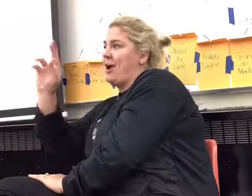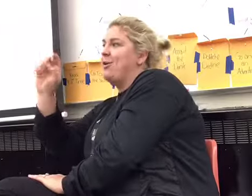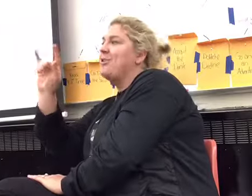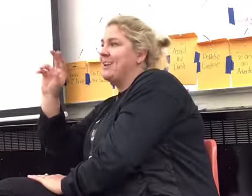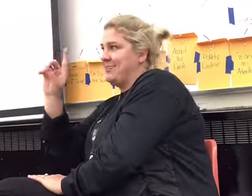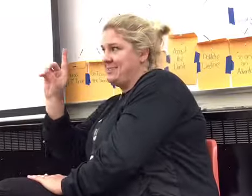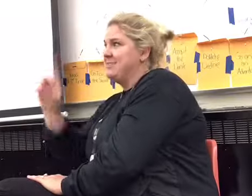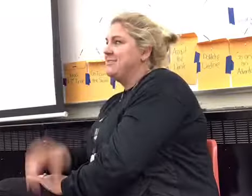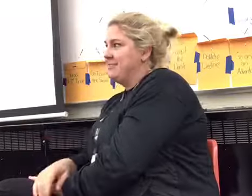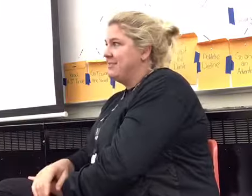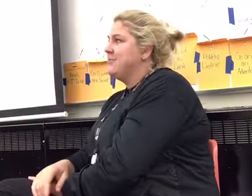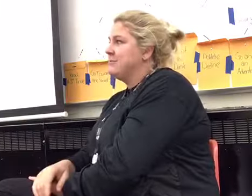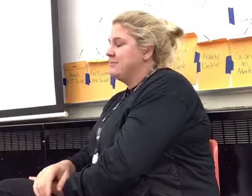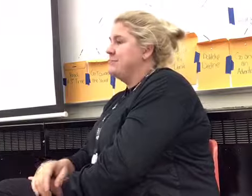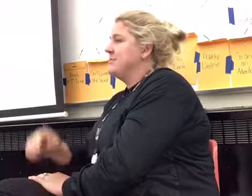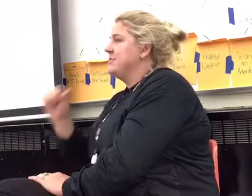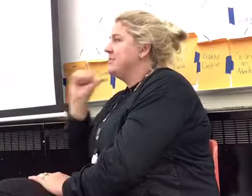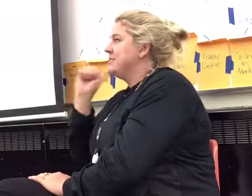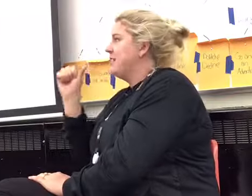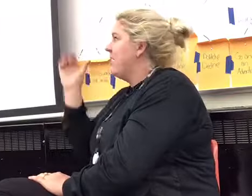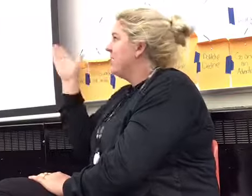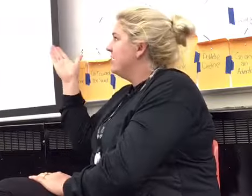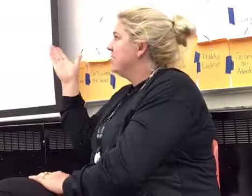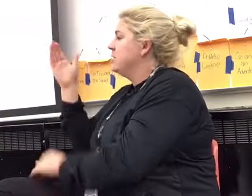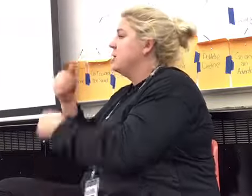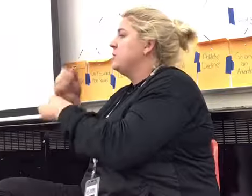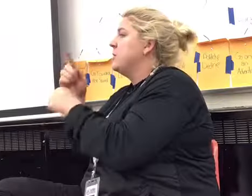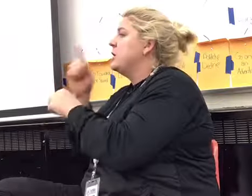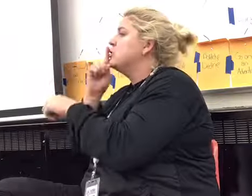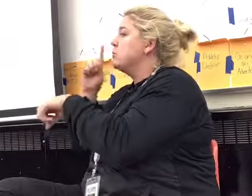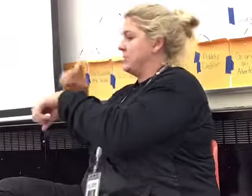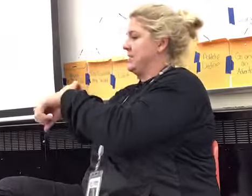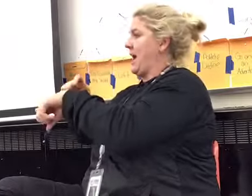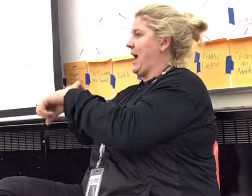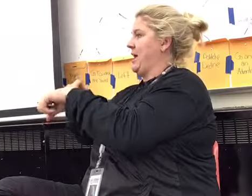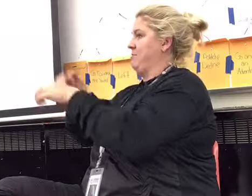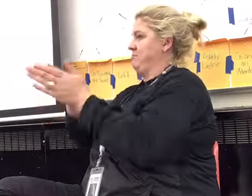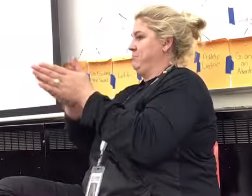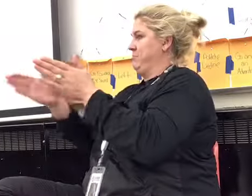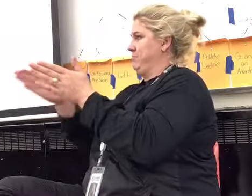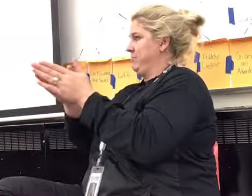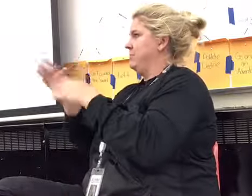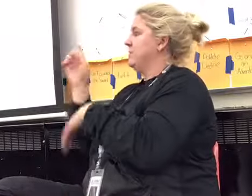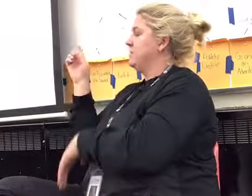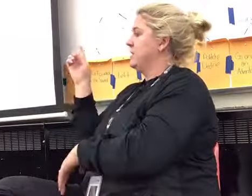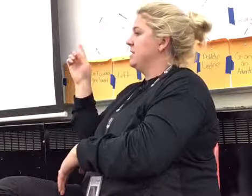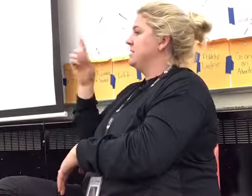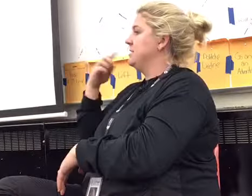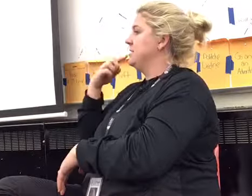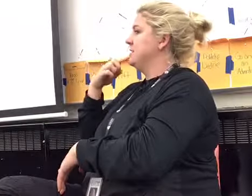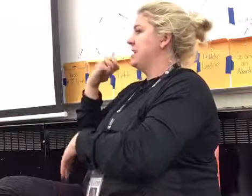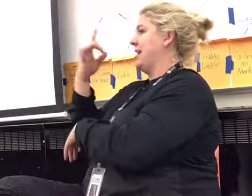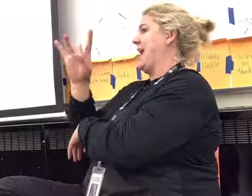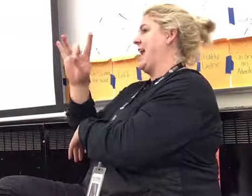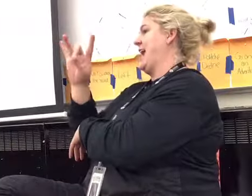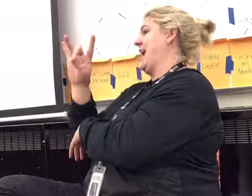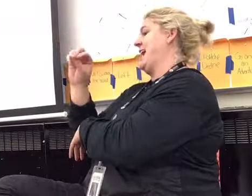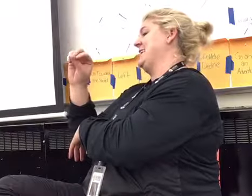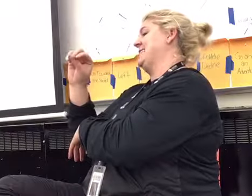But obviously it's not in our thing. You have to make sure you know the time period. So if this political cartoon says something like 1889 or something like